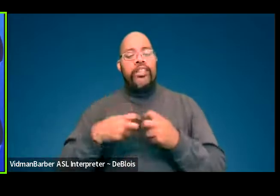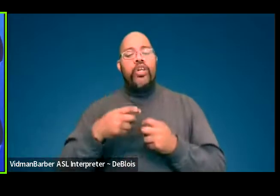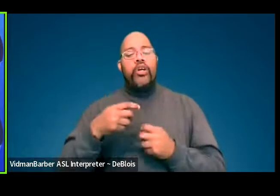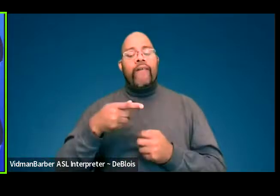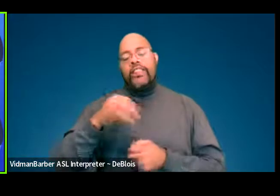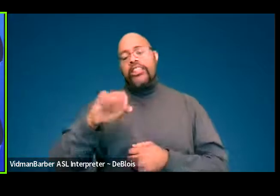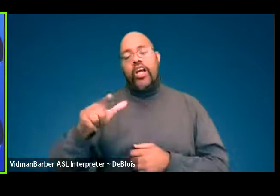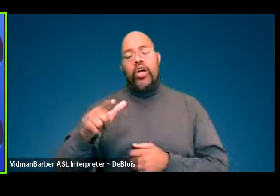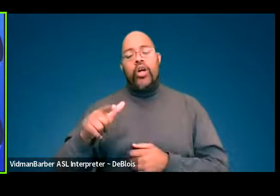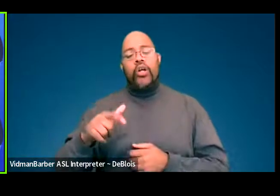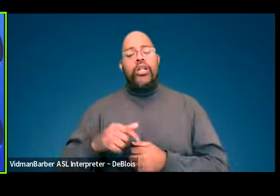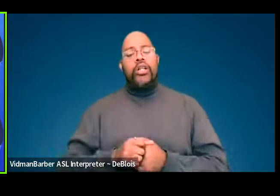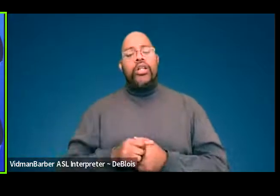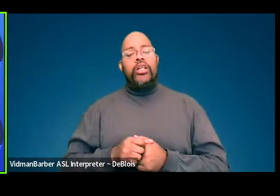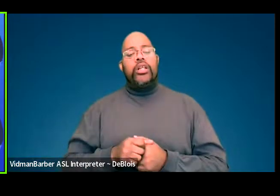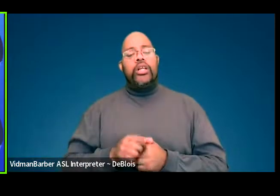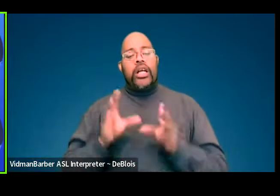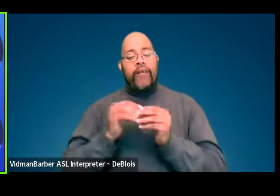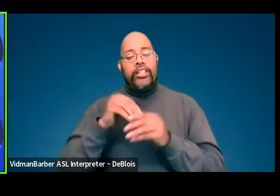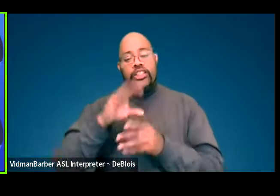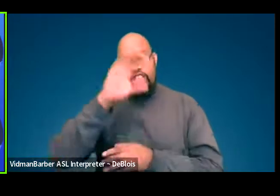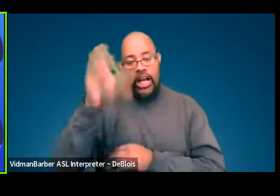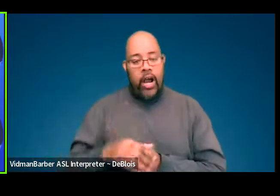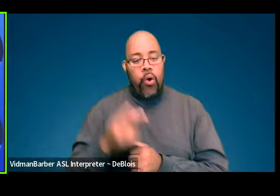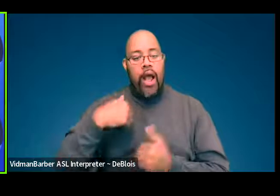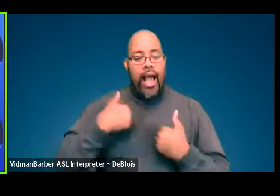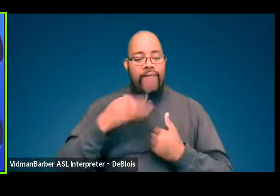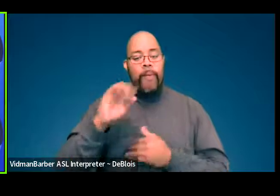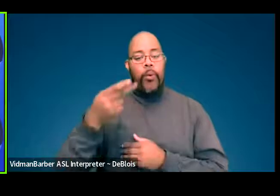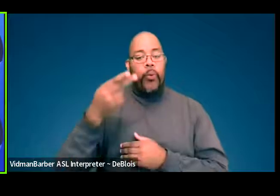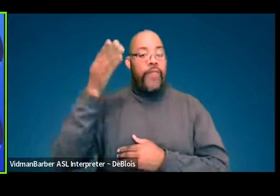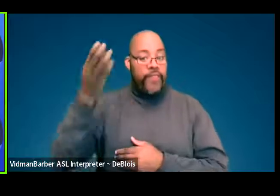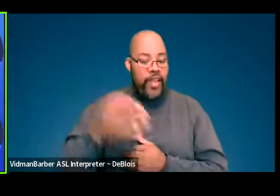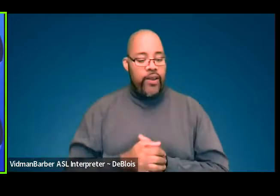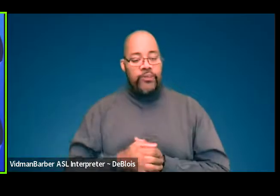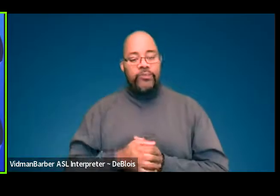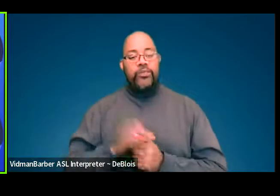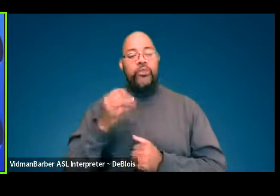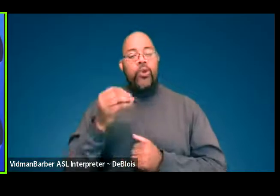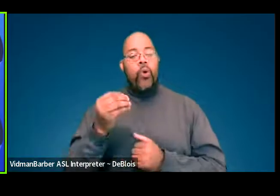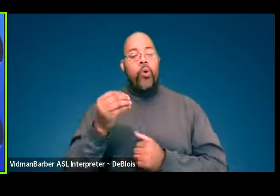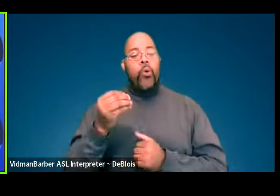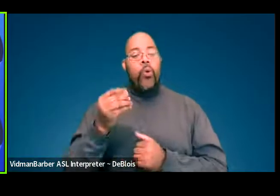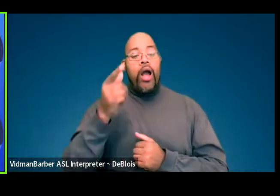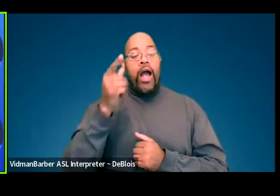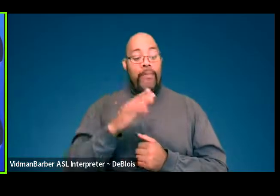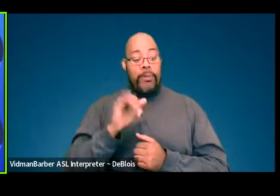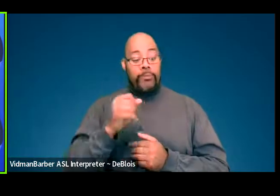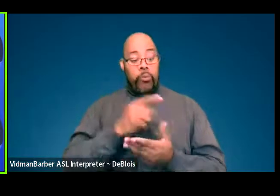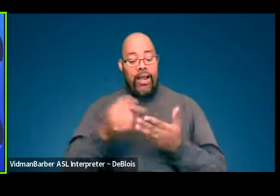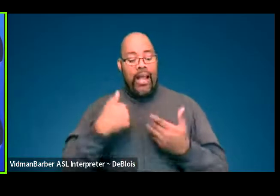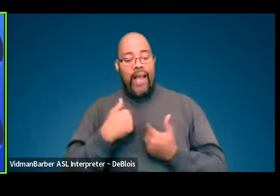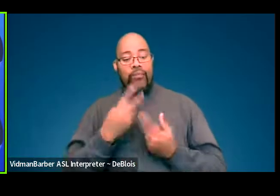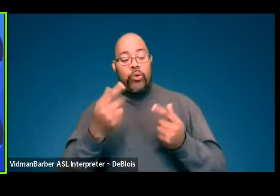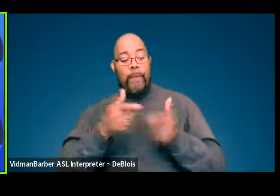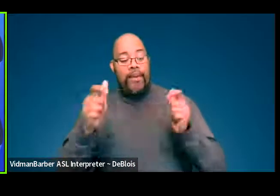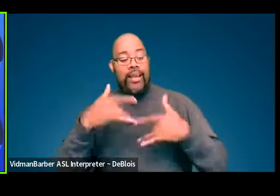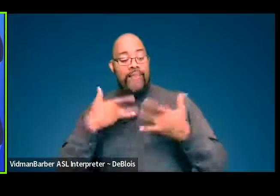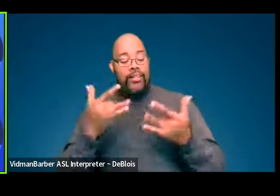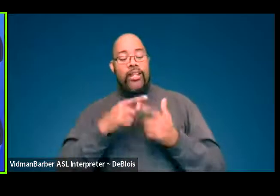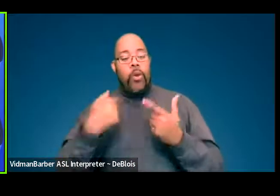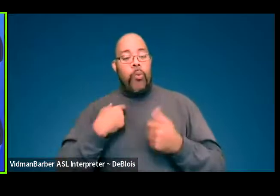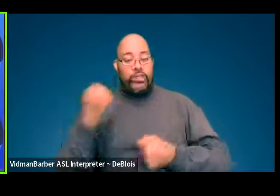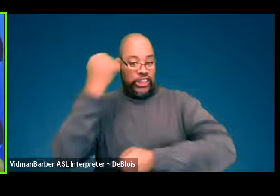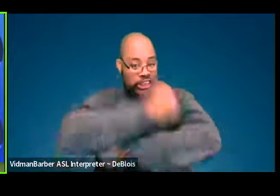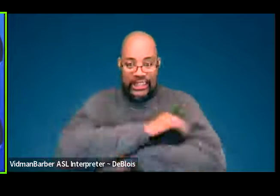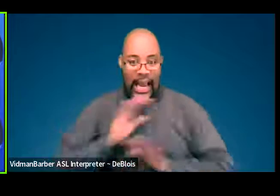Conference, AGU, in Chicago, and we're going to have a booth there. So after BIMS week, we have 2 big events, and then we shutting